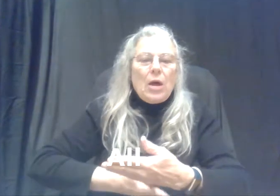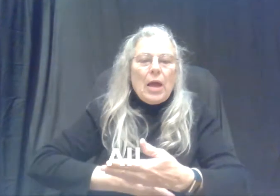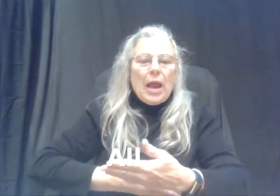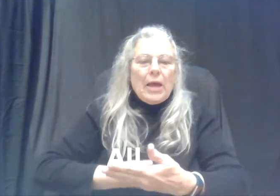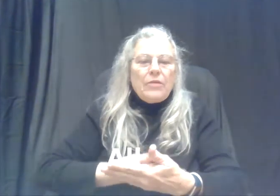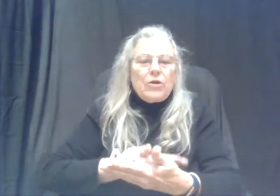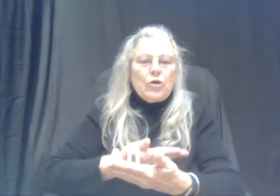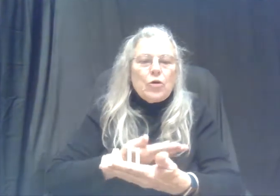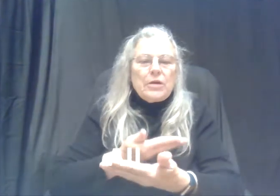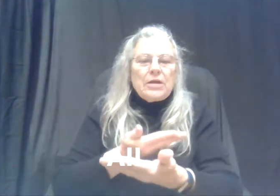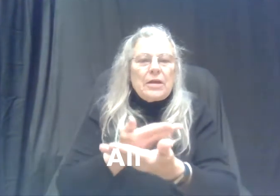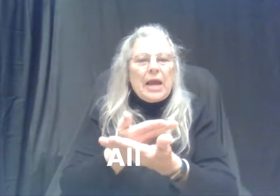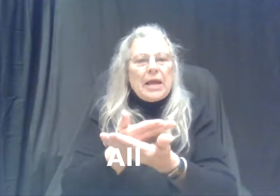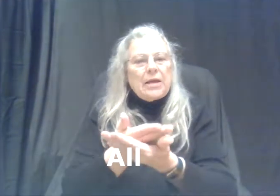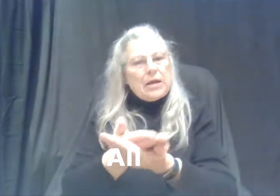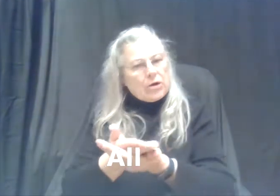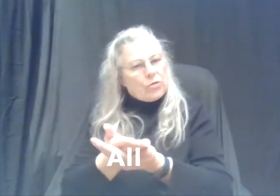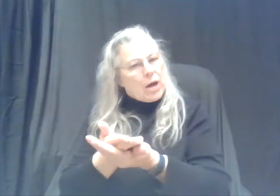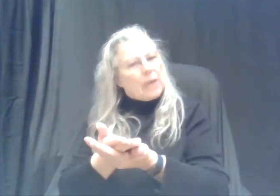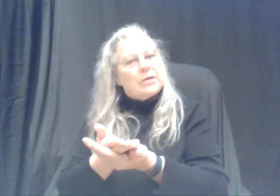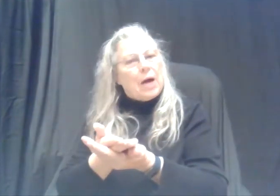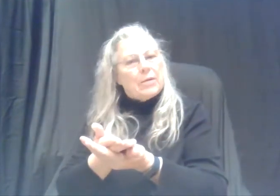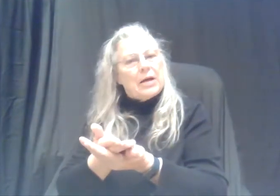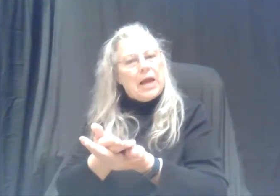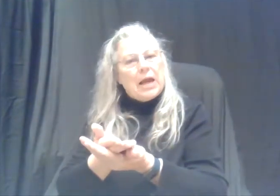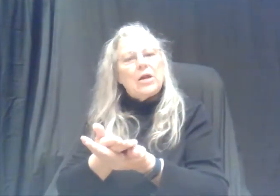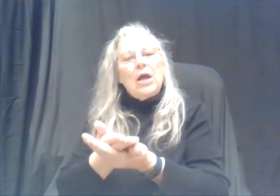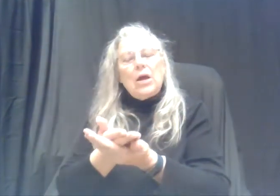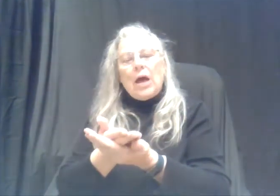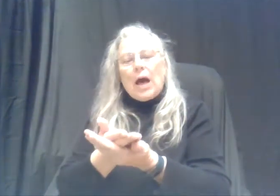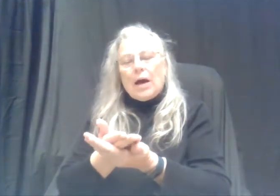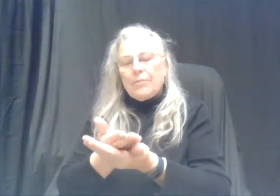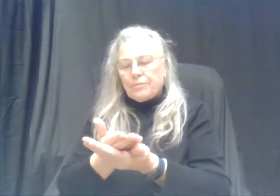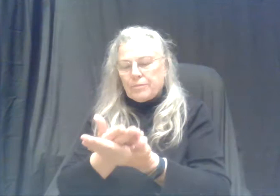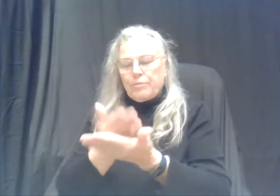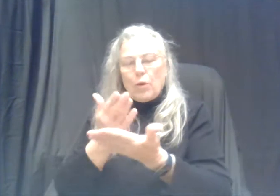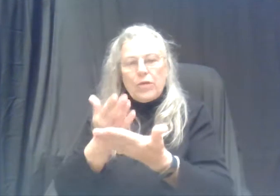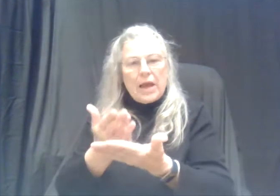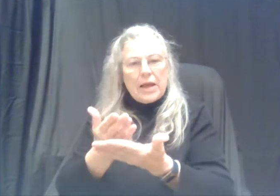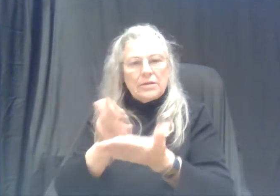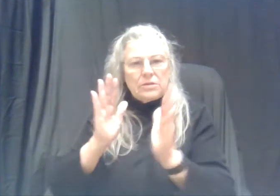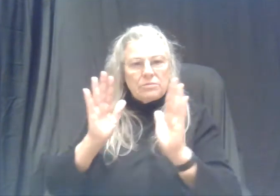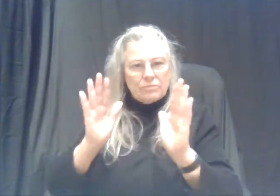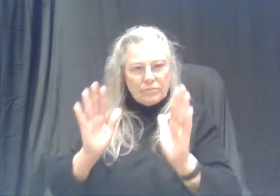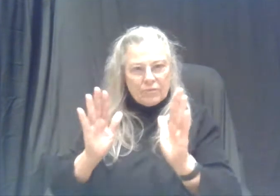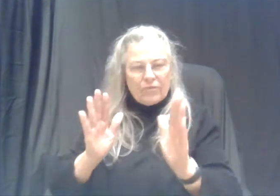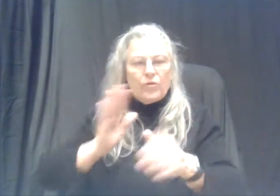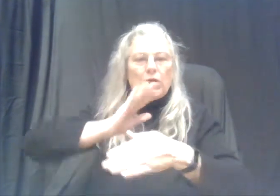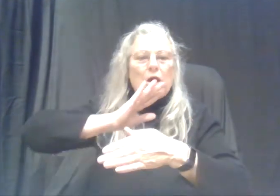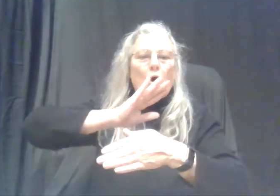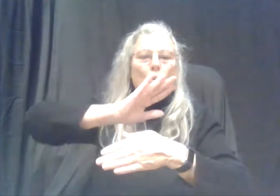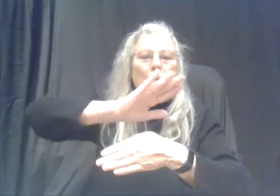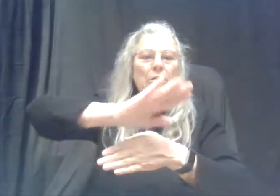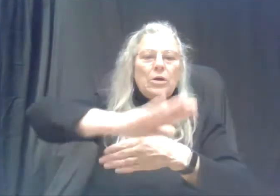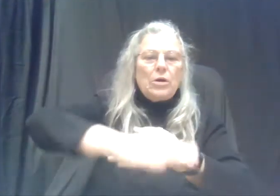and then you're going to lay it in your non-dominant hand. Both hands fully open,